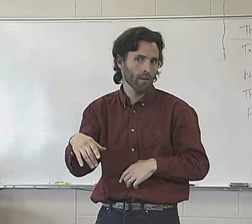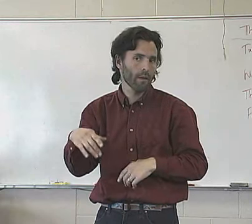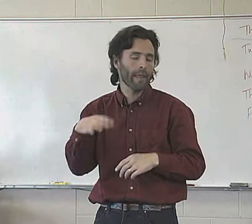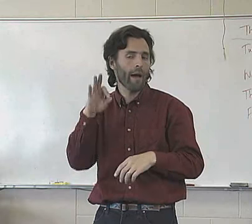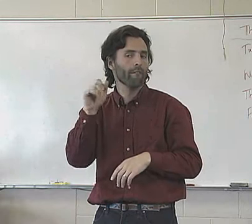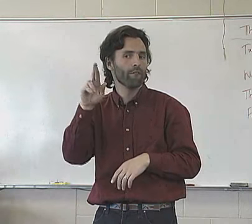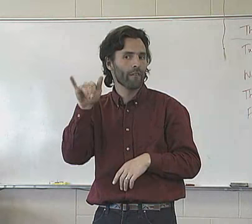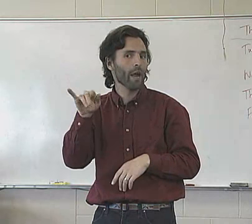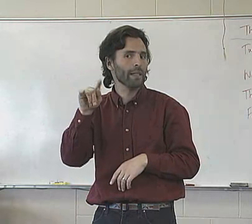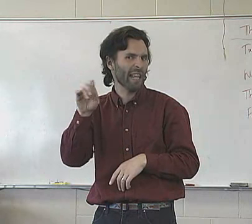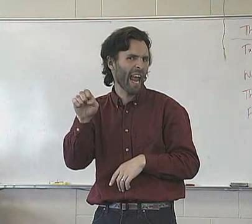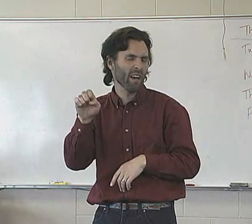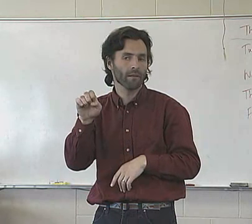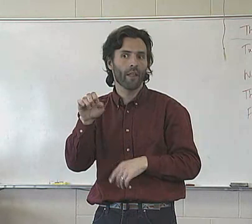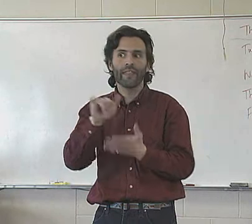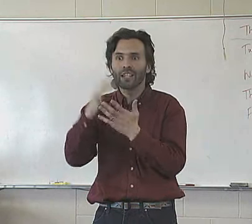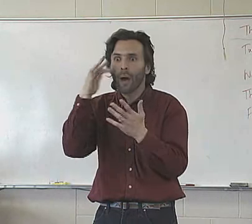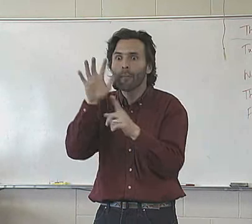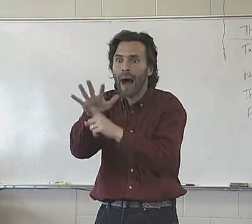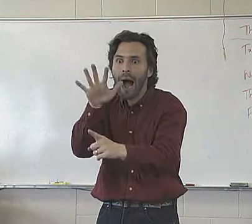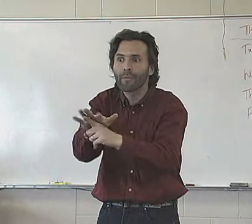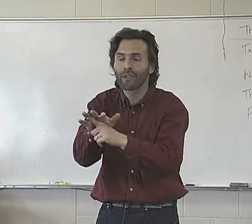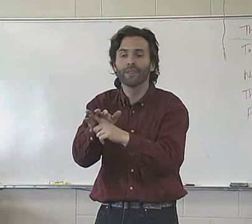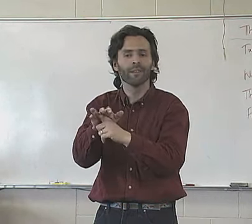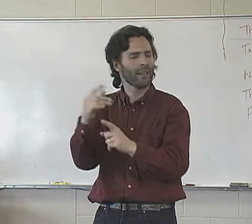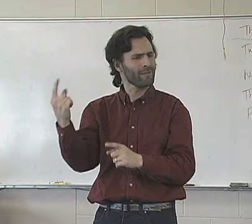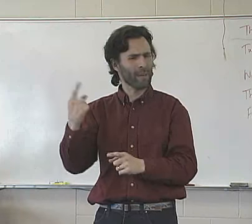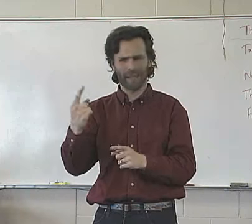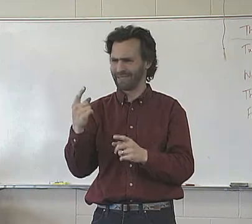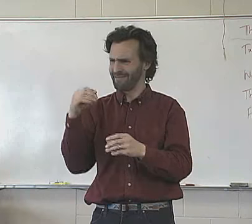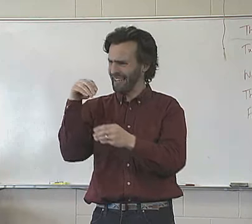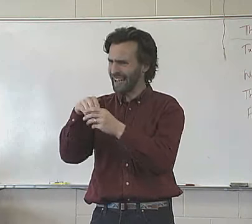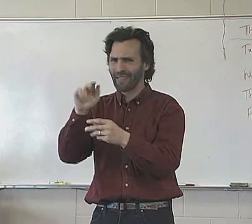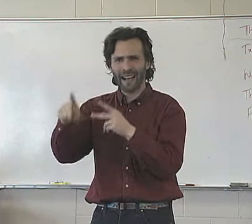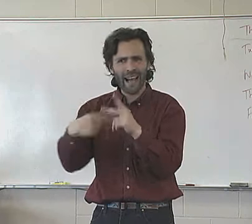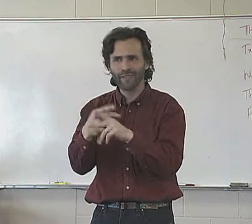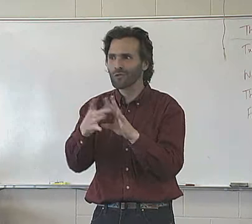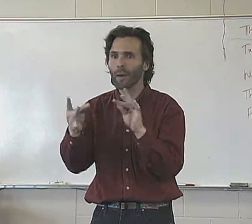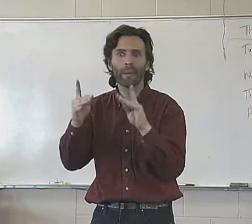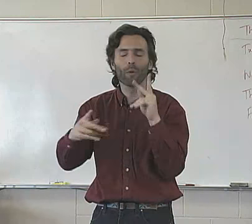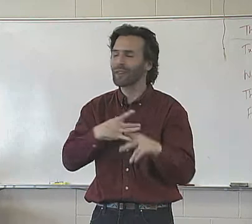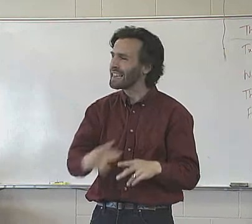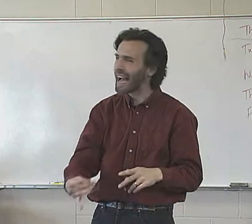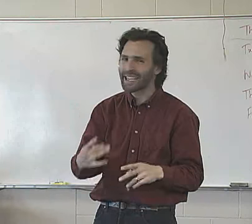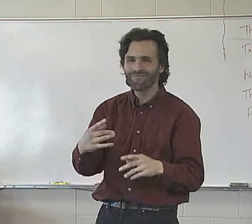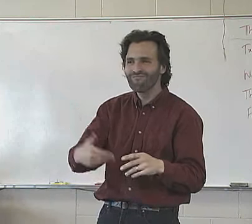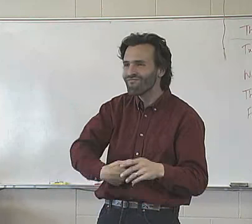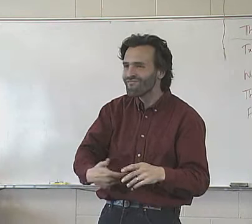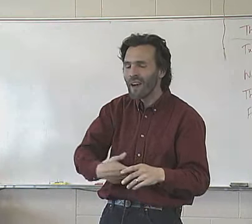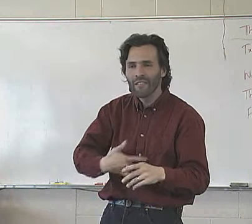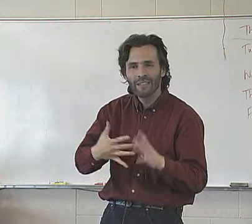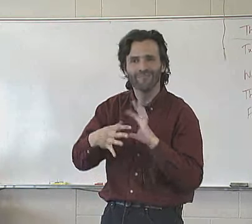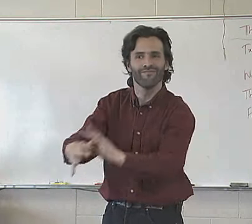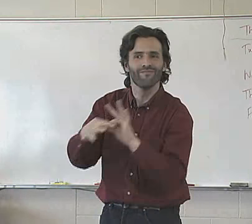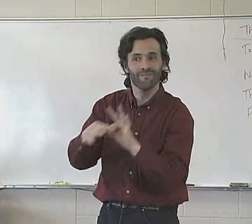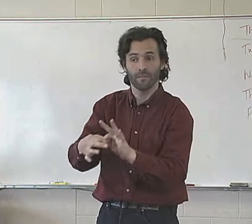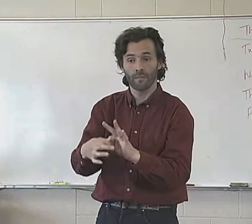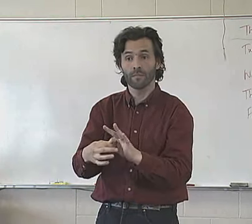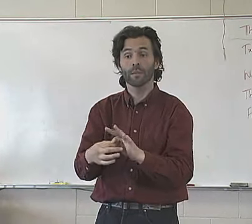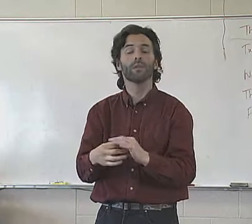was so popular, because there's something, you know. So you have, they're always the number 3 that's repeated. Things tend to happen